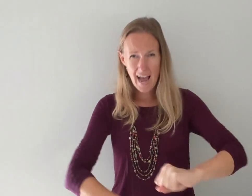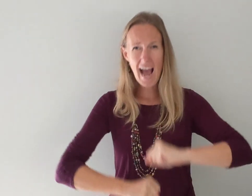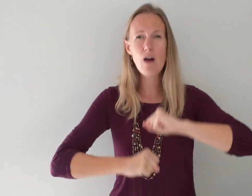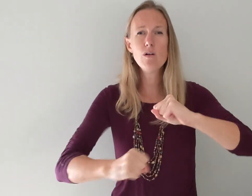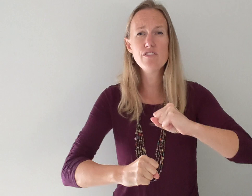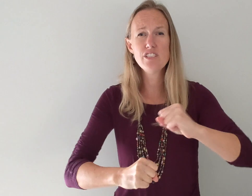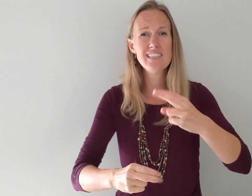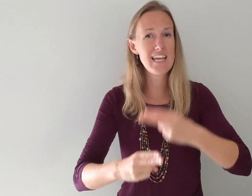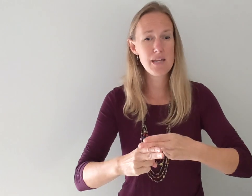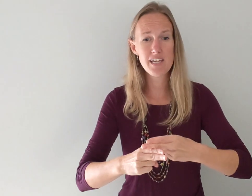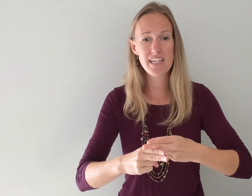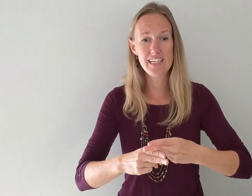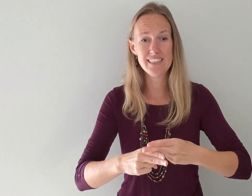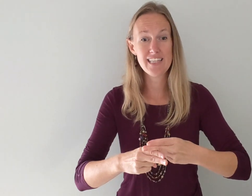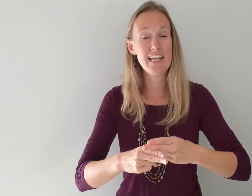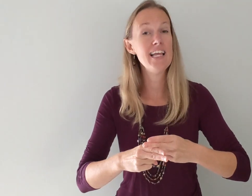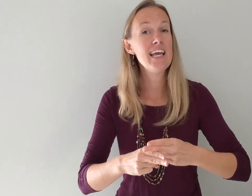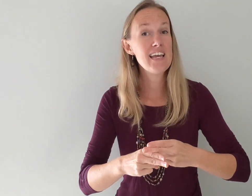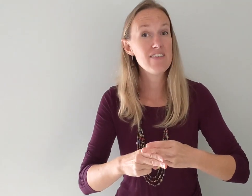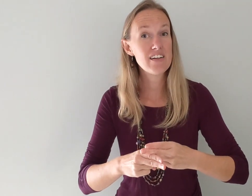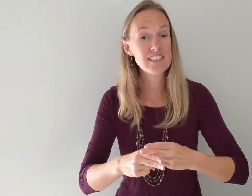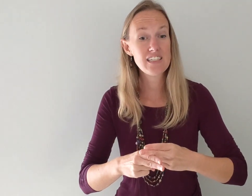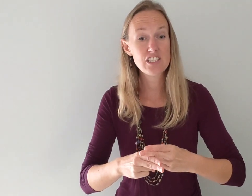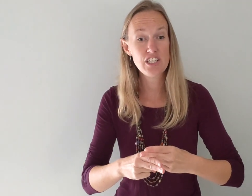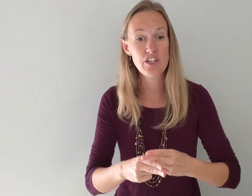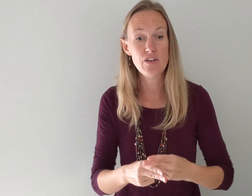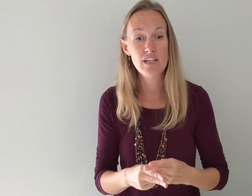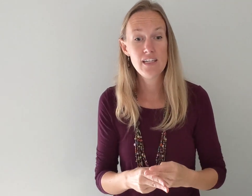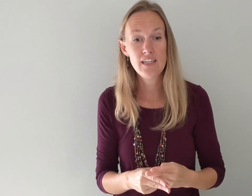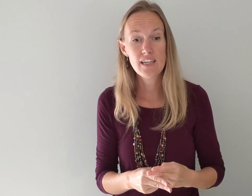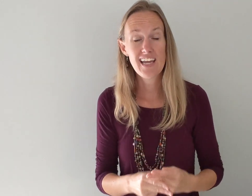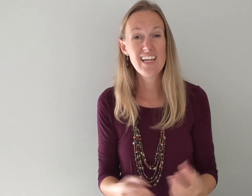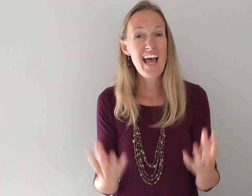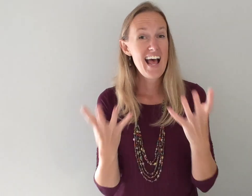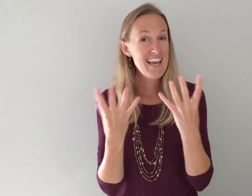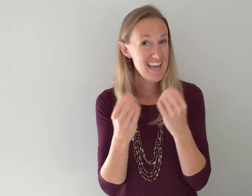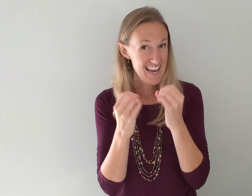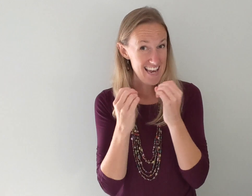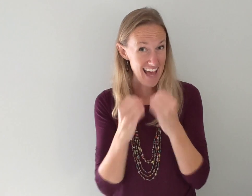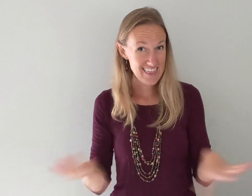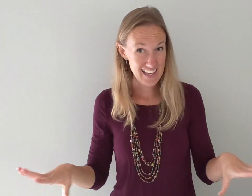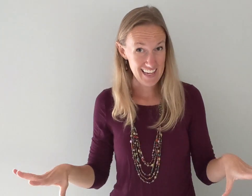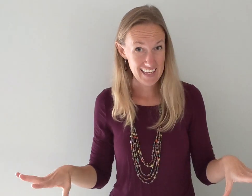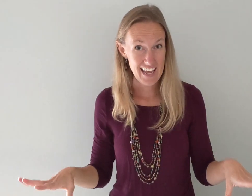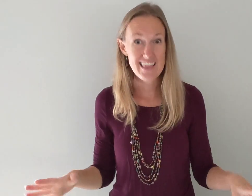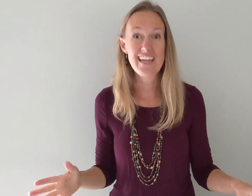powerful name it is. And then it varies here too. Okay. nothing, and then